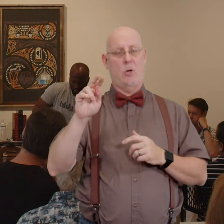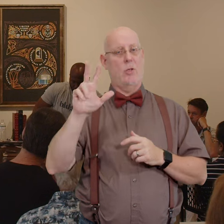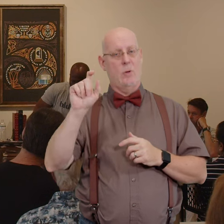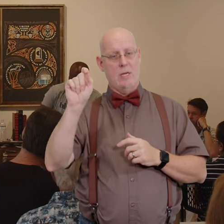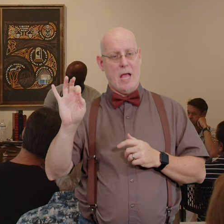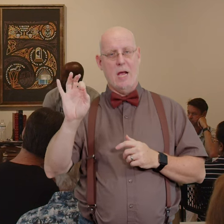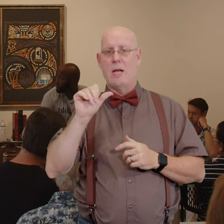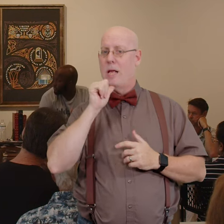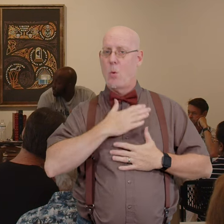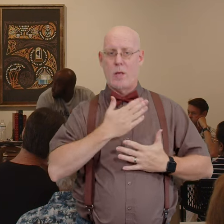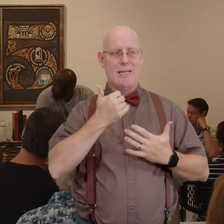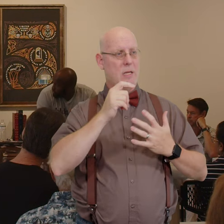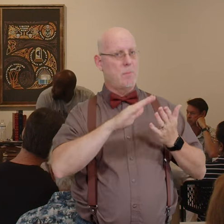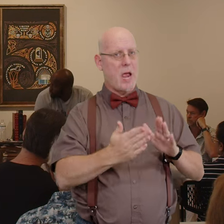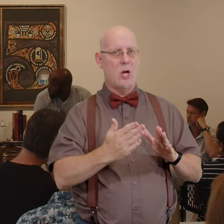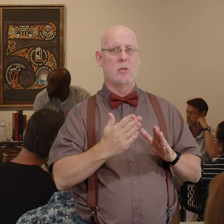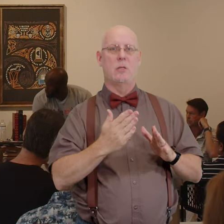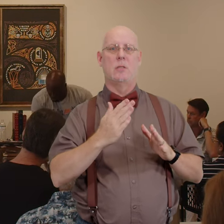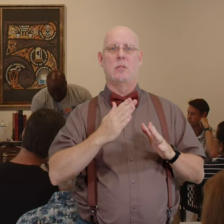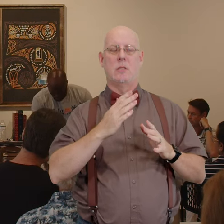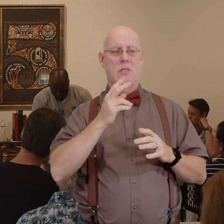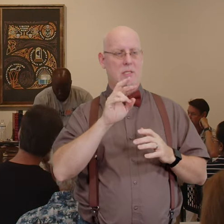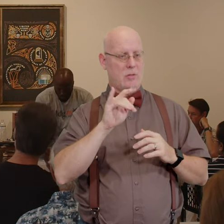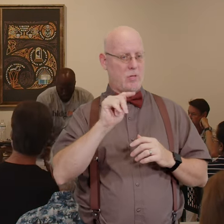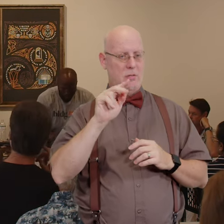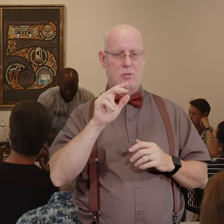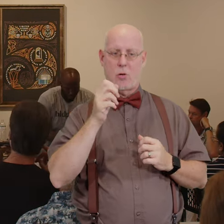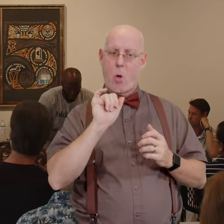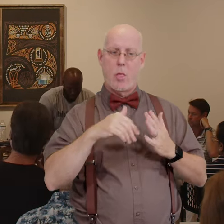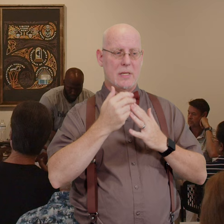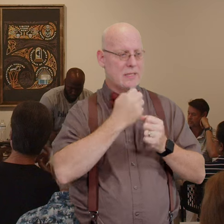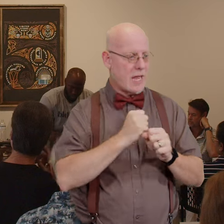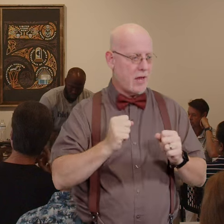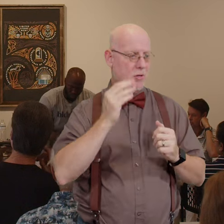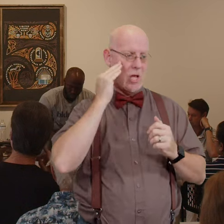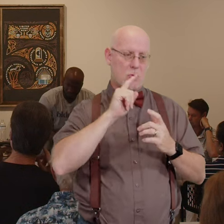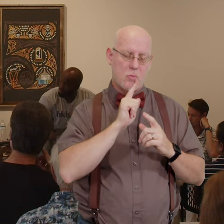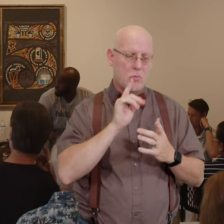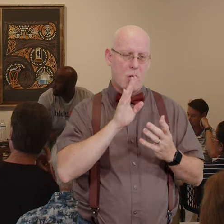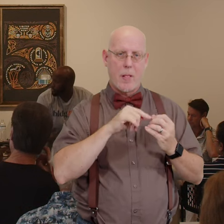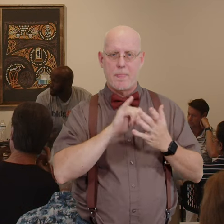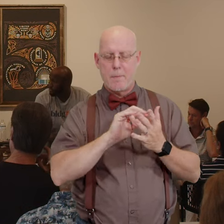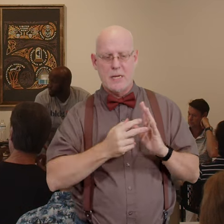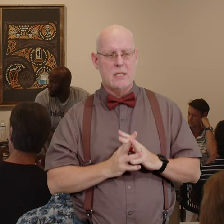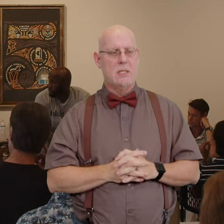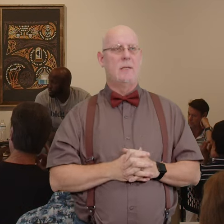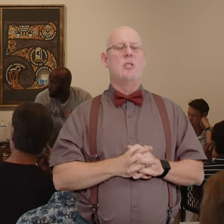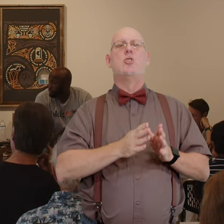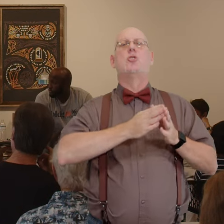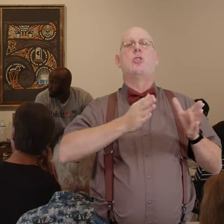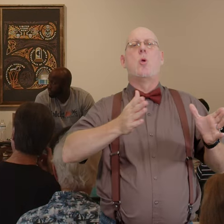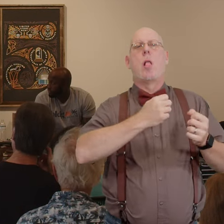3:9, unwilling that any should perish in one sense, or desirous, 1 Timothy 2:6, that all be saved and come to knowledge of the truth. Okay, we can talk about what that means. There's